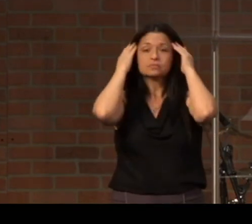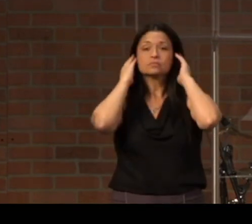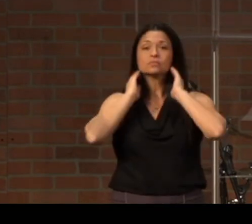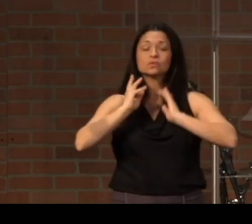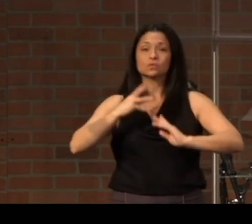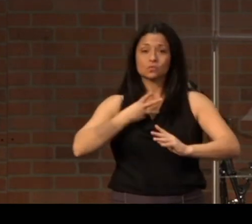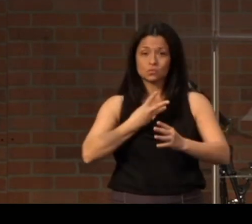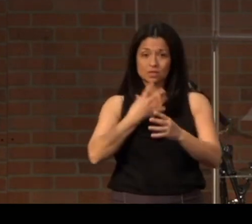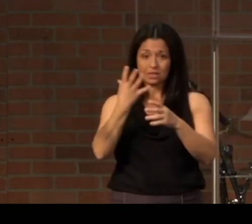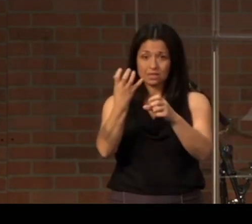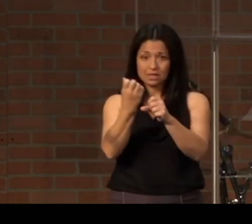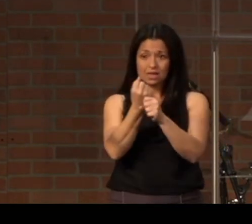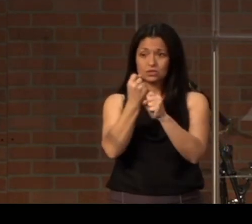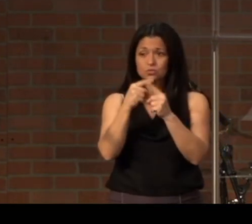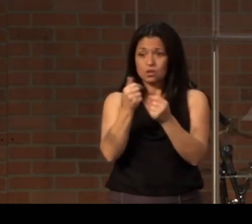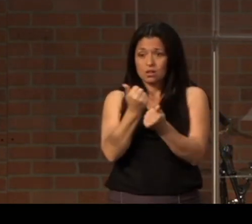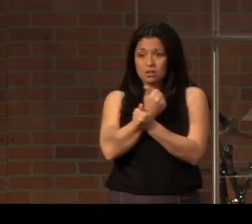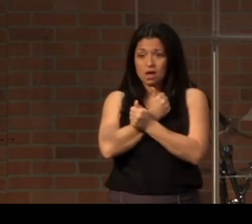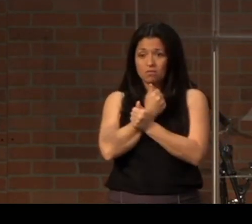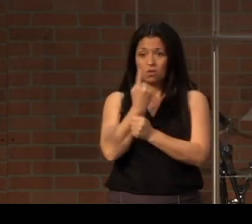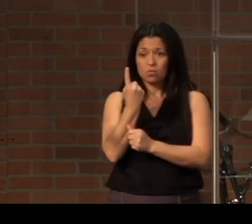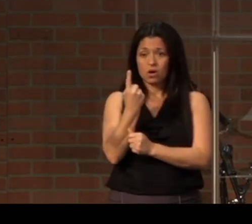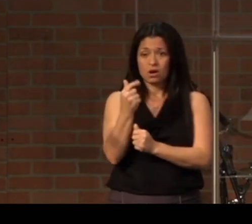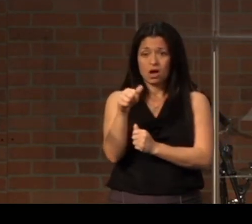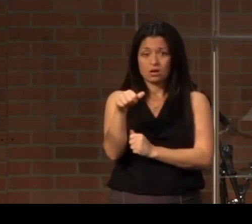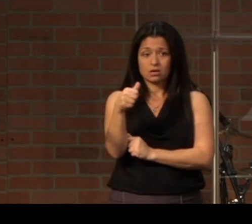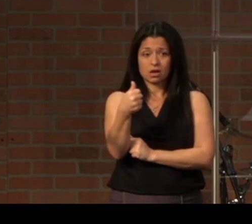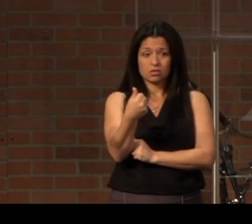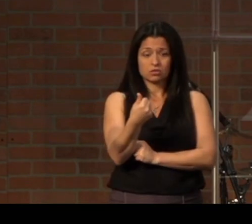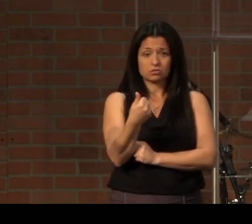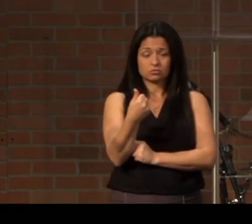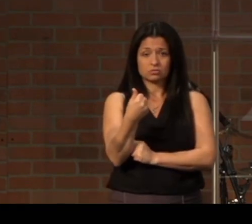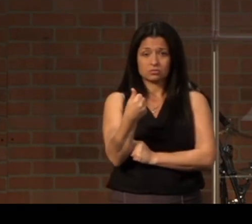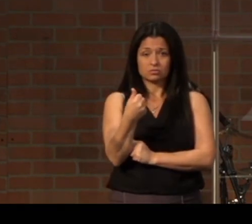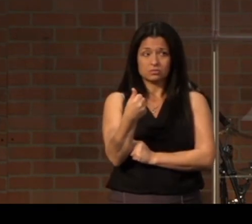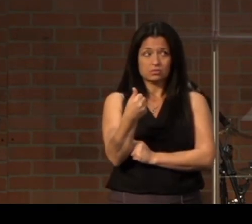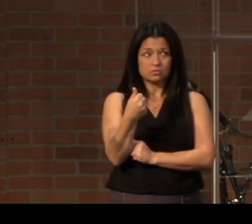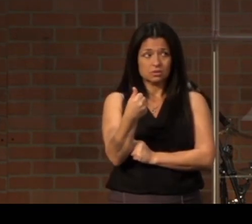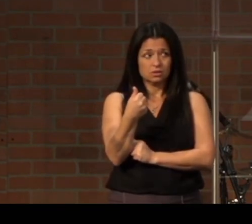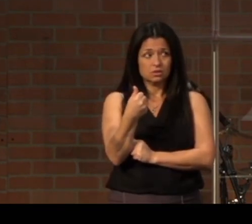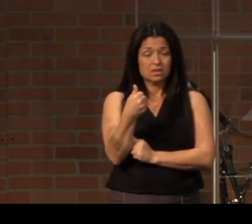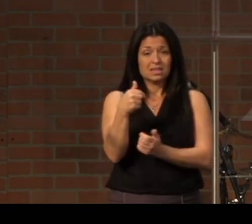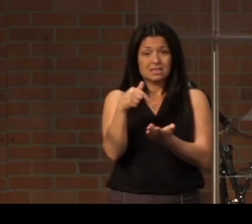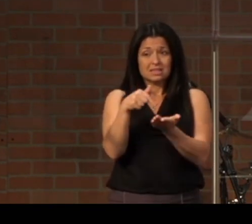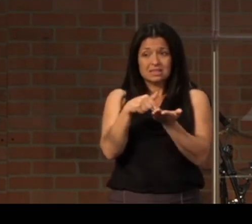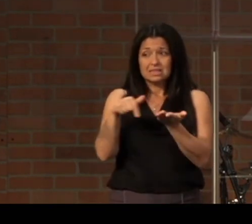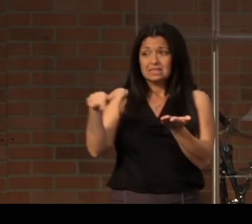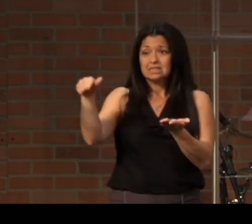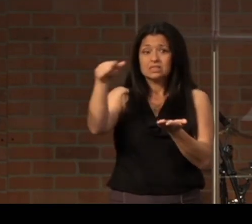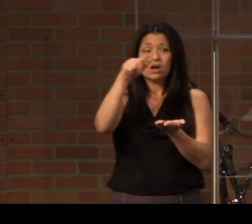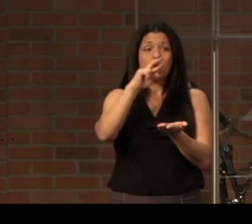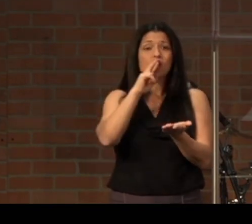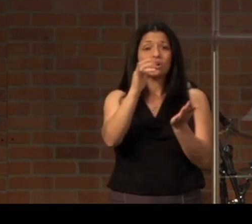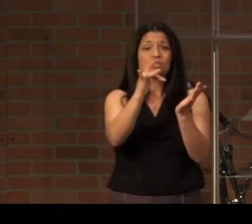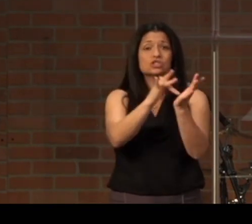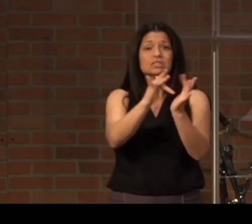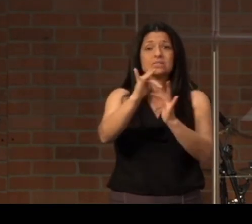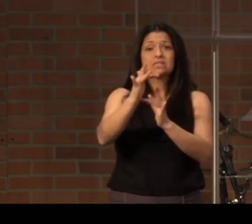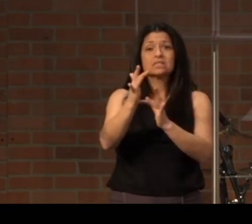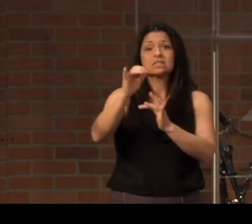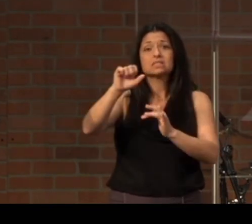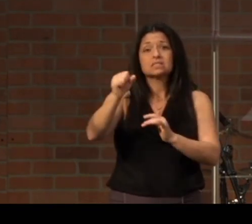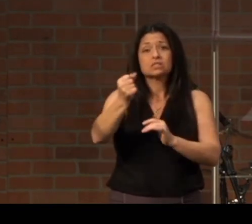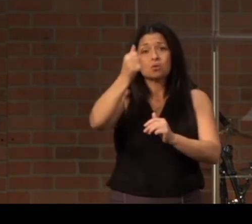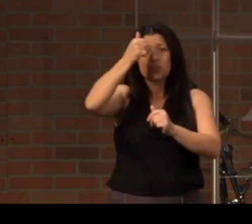We get to love one another. These are Jesus's brothers and sisters. He's loved us, so